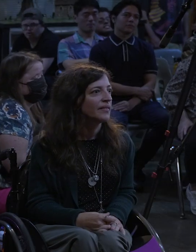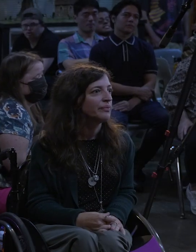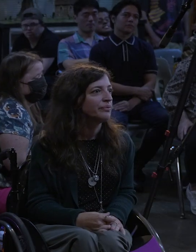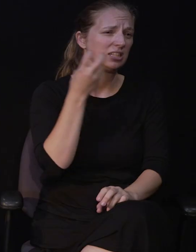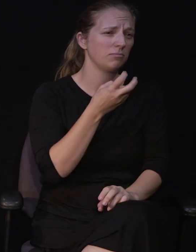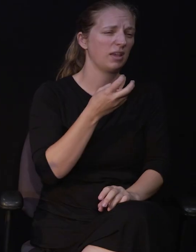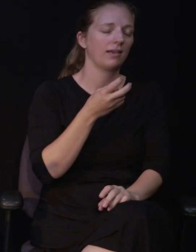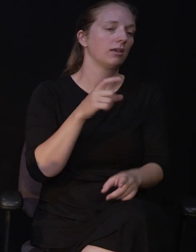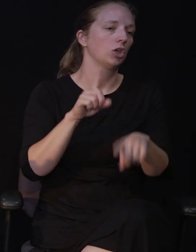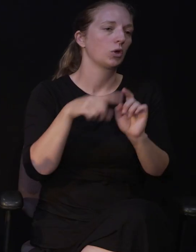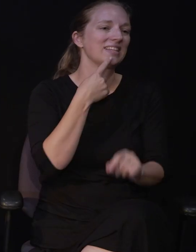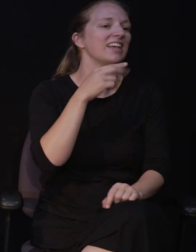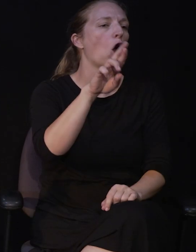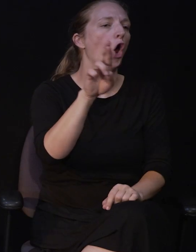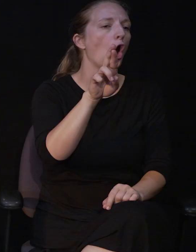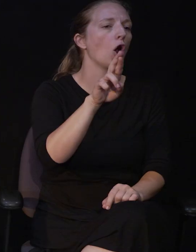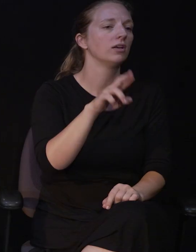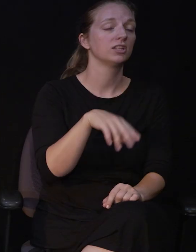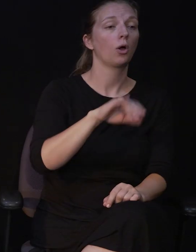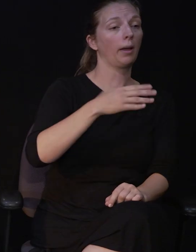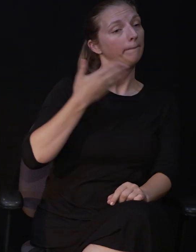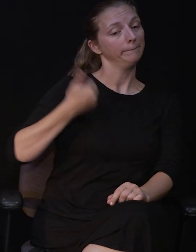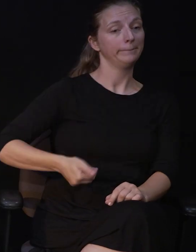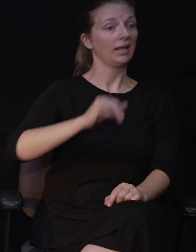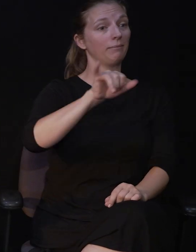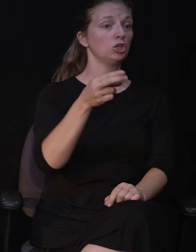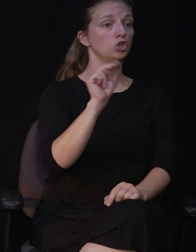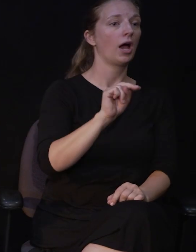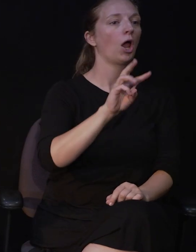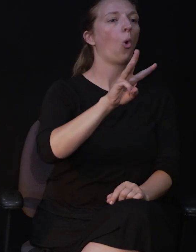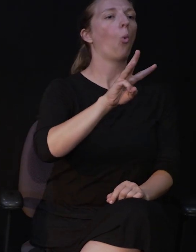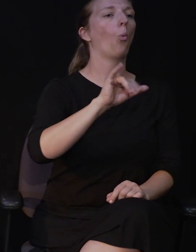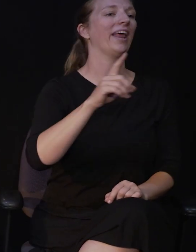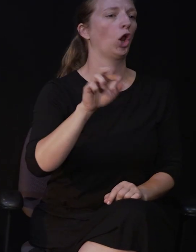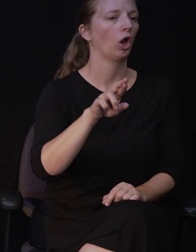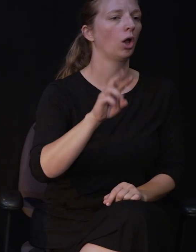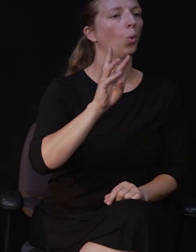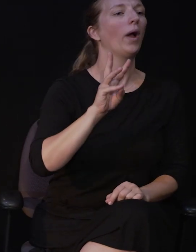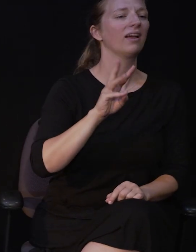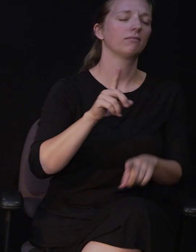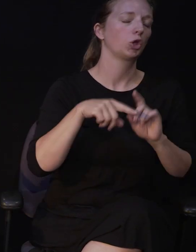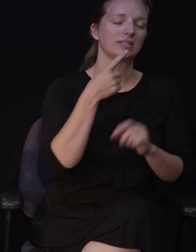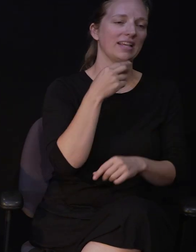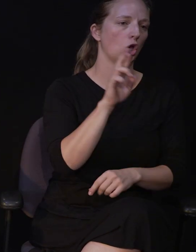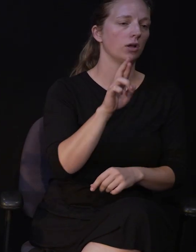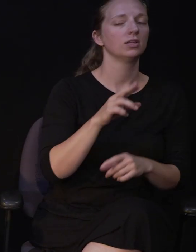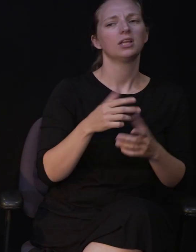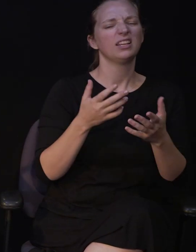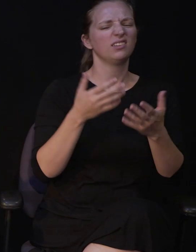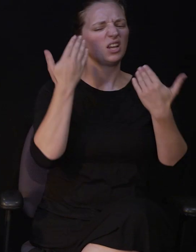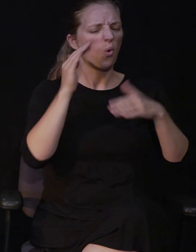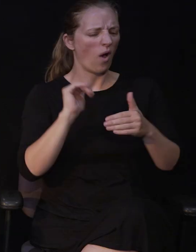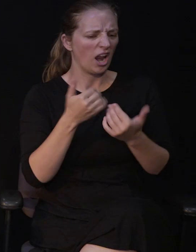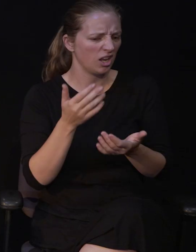we all know what that is like on some level. And he hadn't quite figured out be funny yet, so he kind of took it all